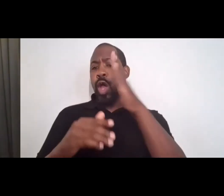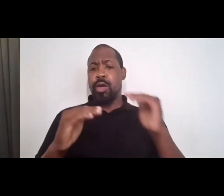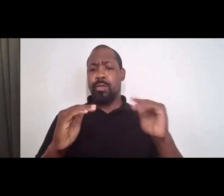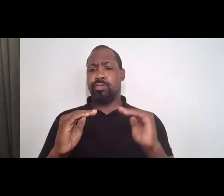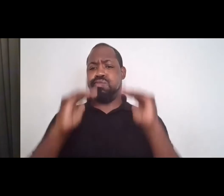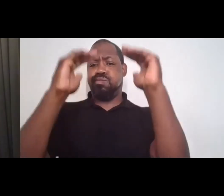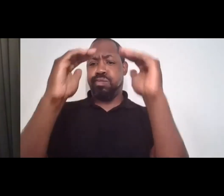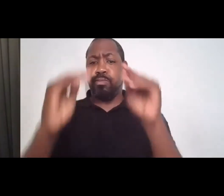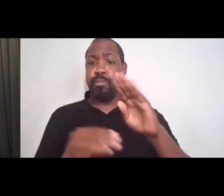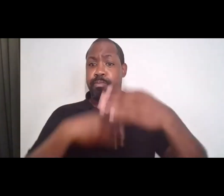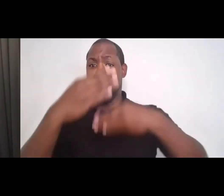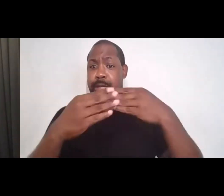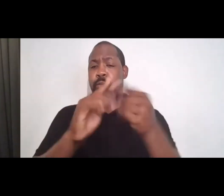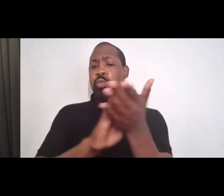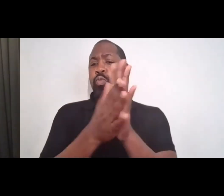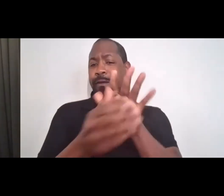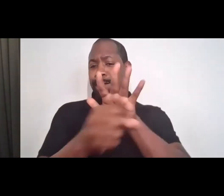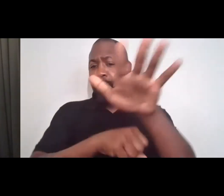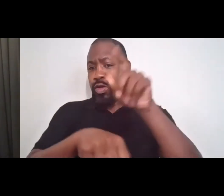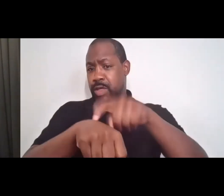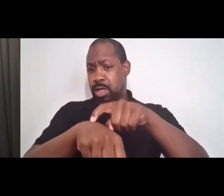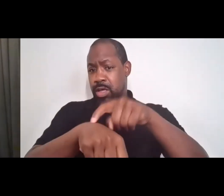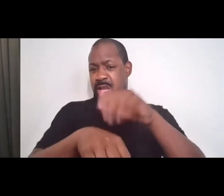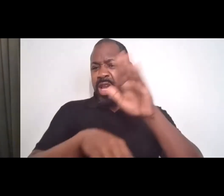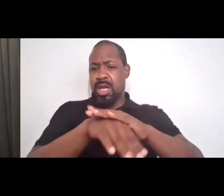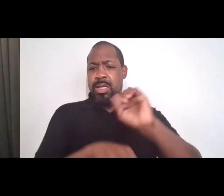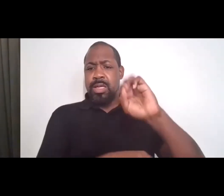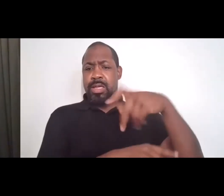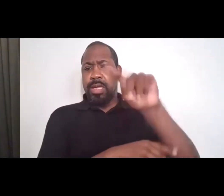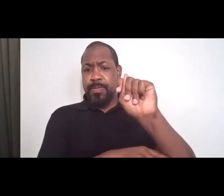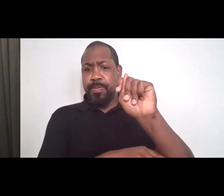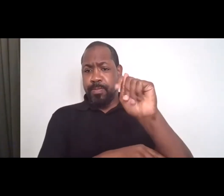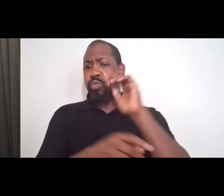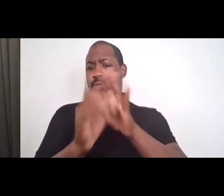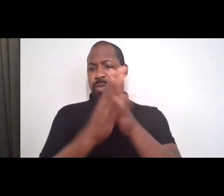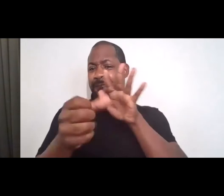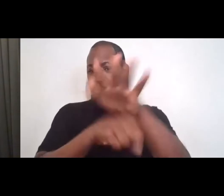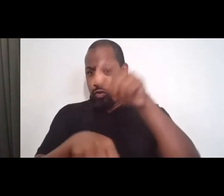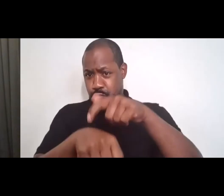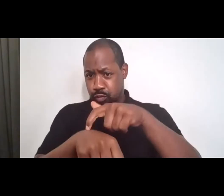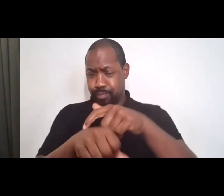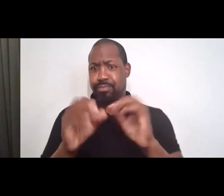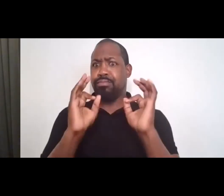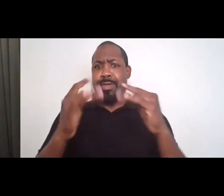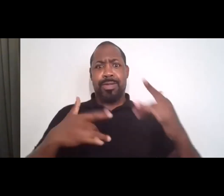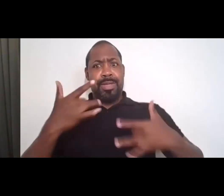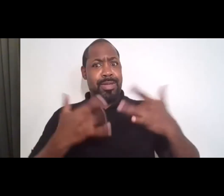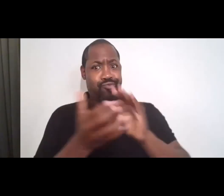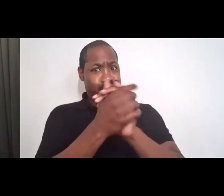working with us part-time, so we decided to increase her work to be full-time. And